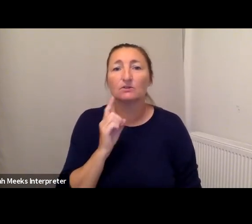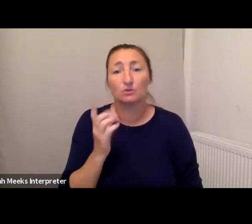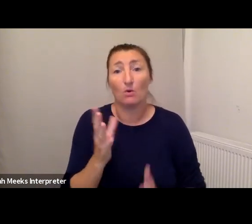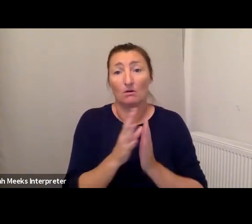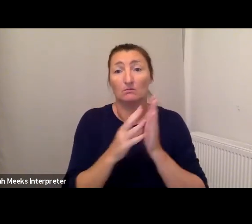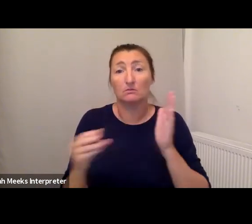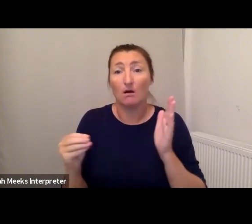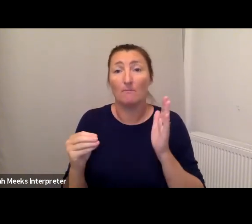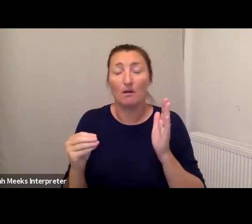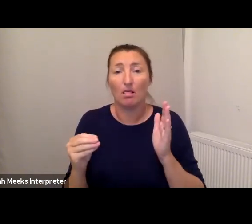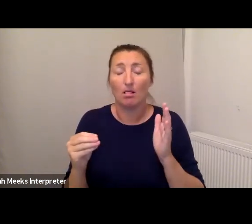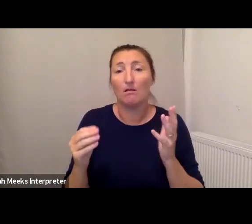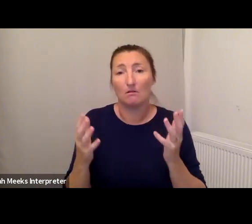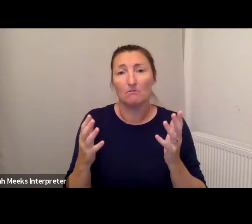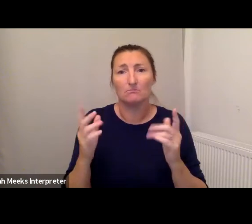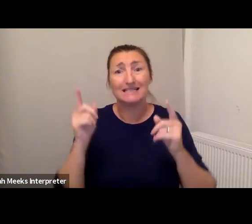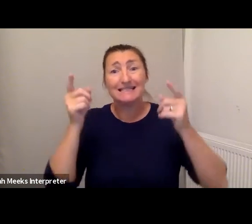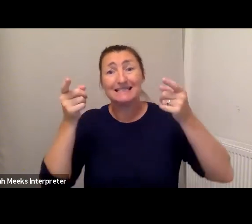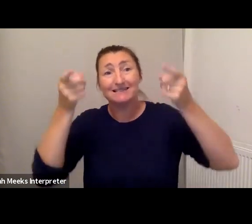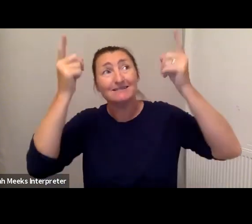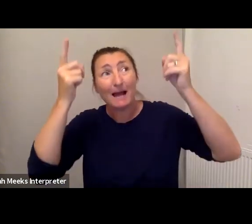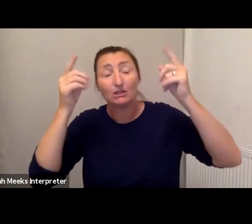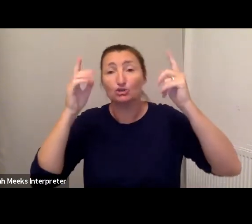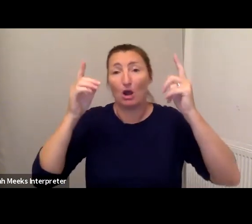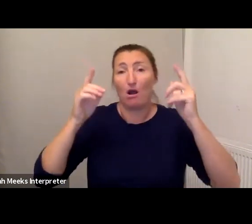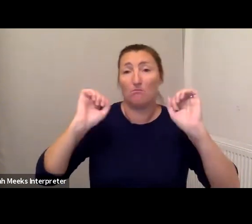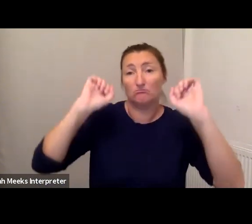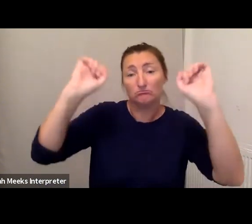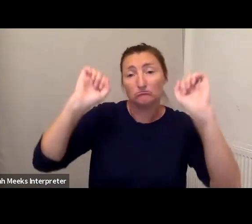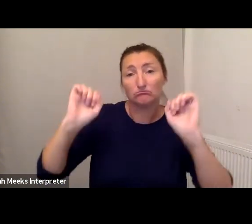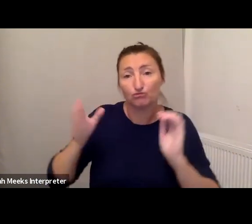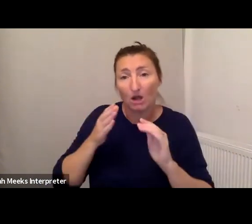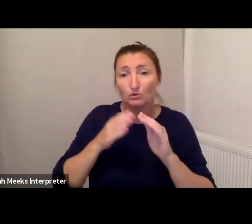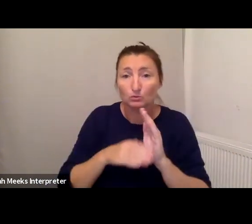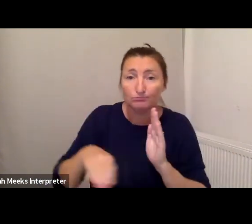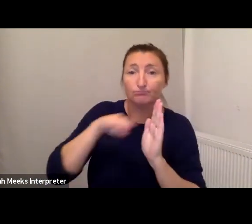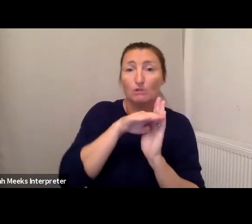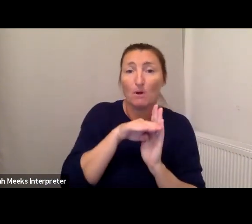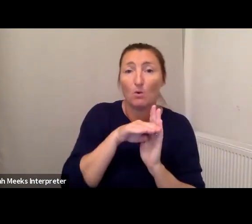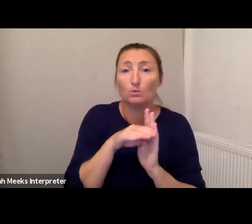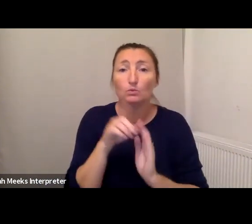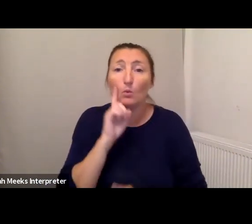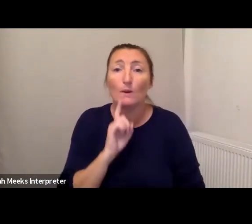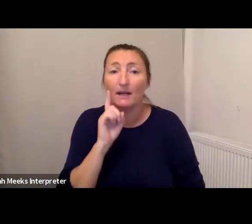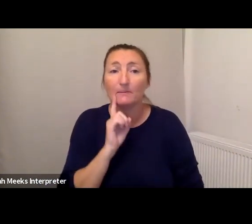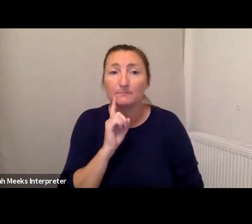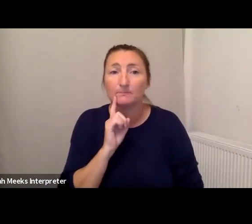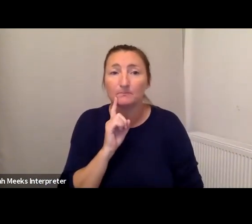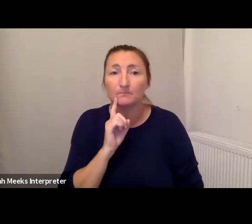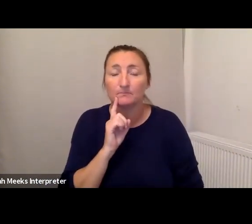that means looking at senior management positions. And even in a